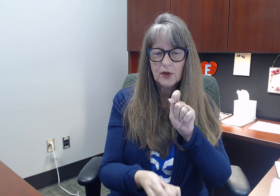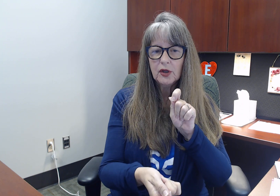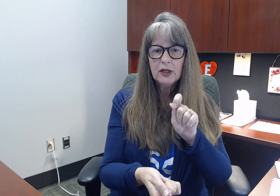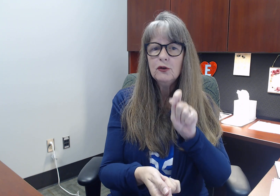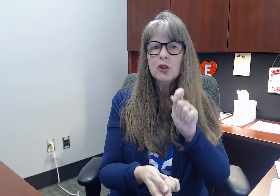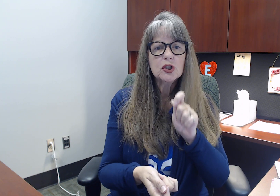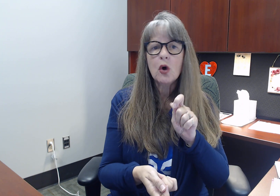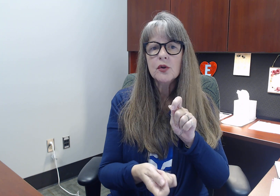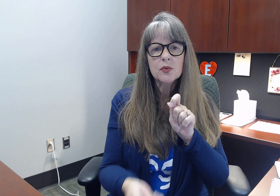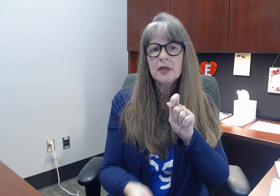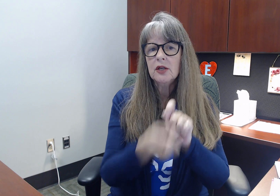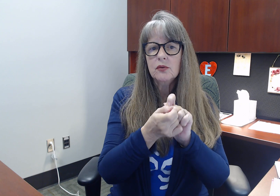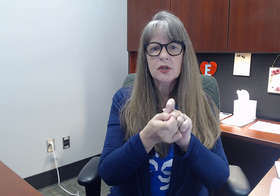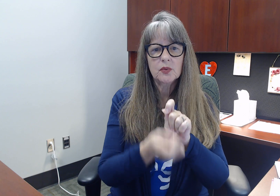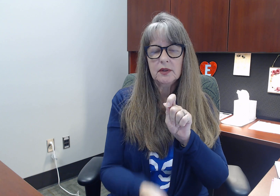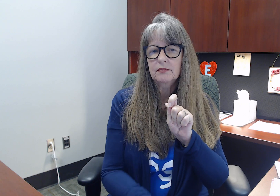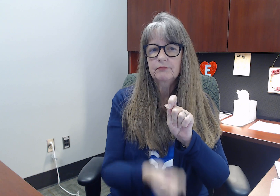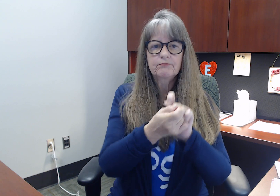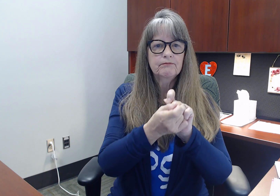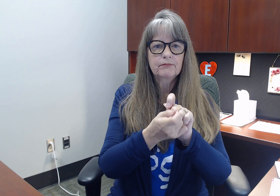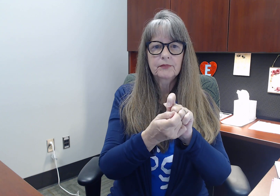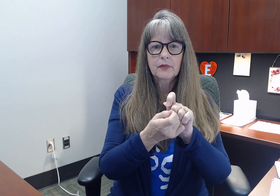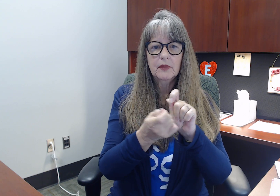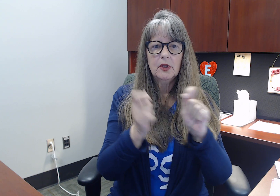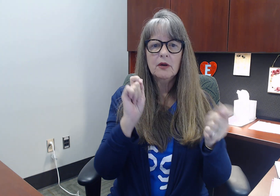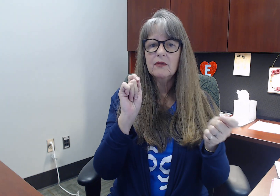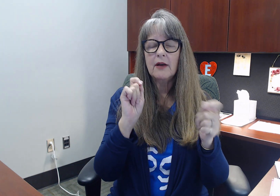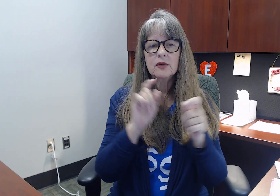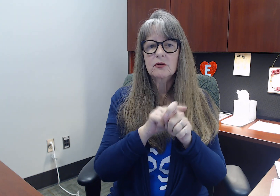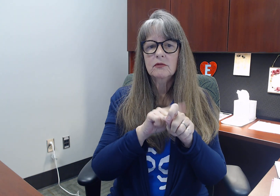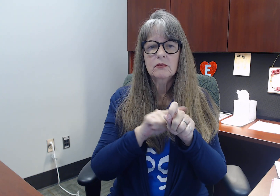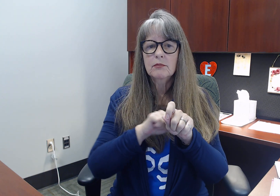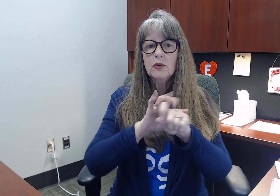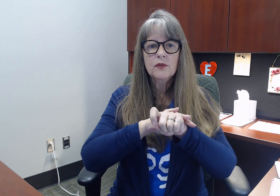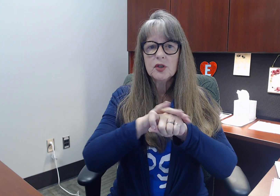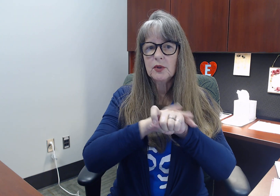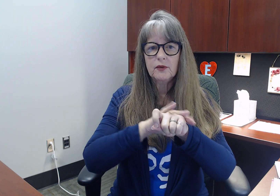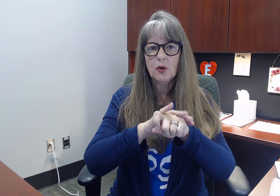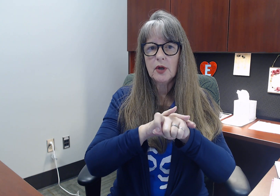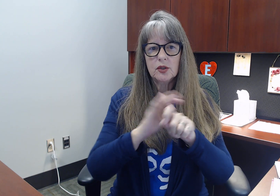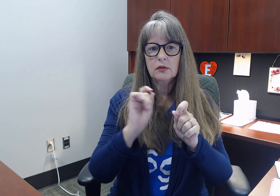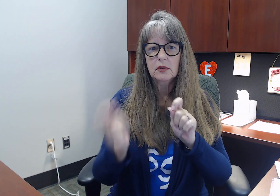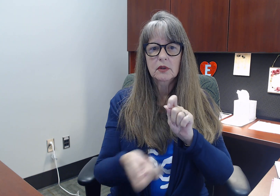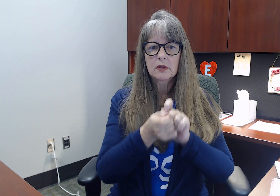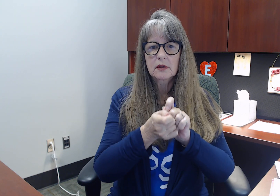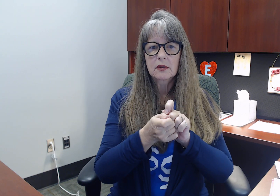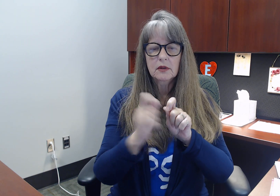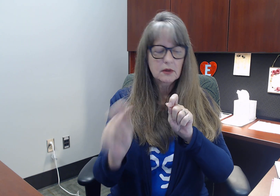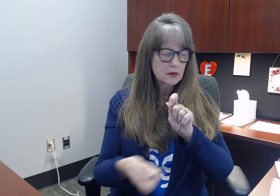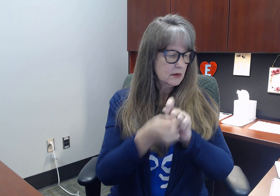You can just hold this one and do this one. You don't even have to move this one if you don't want to.